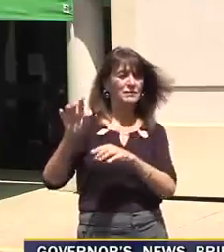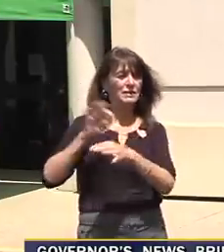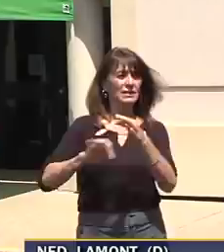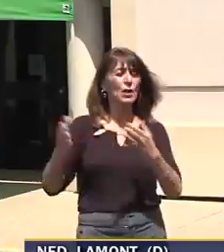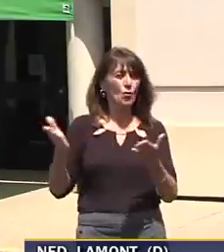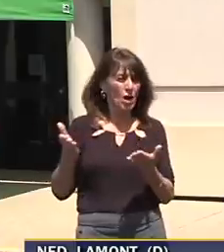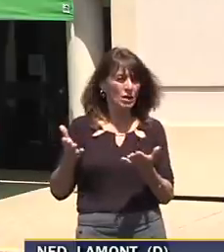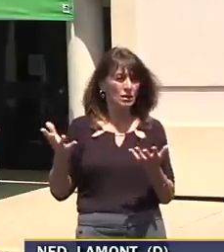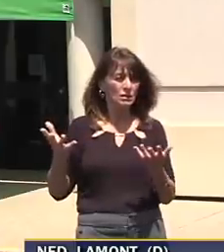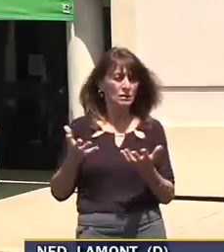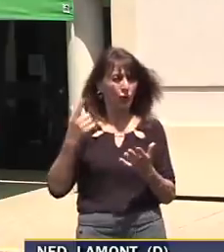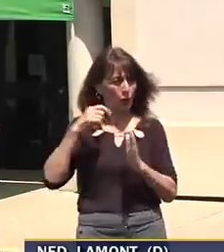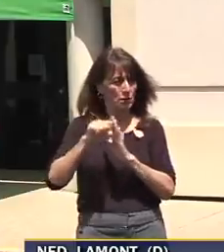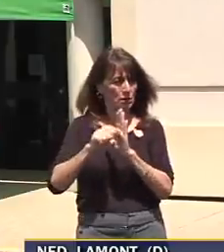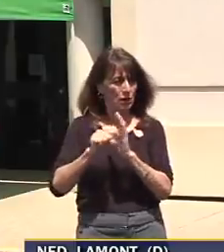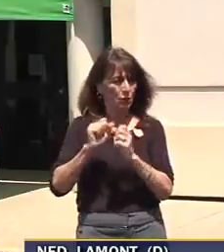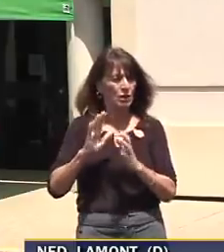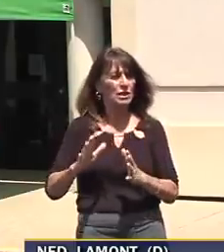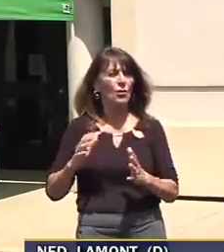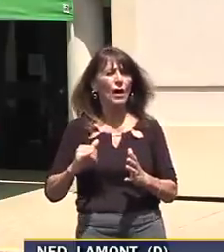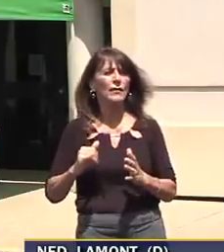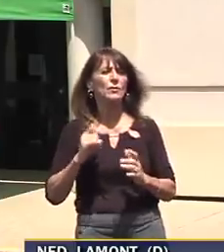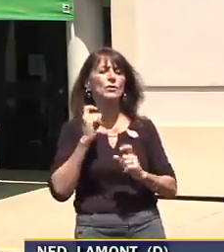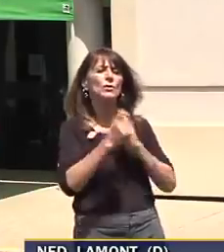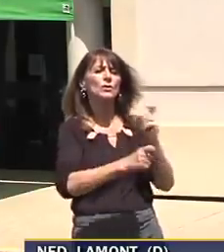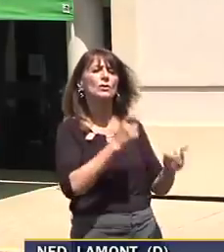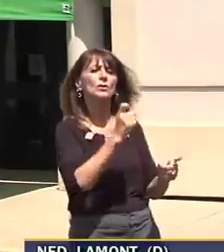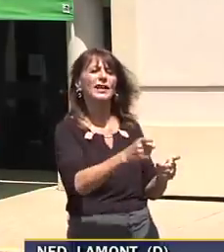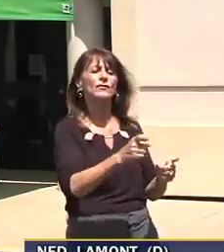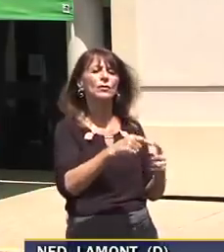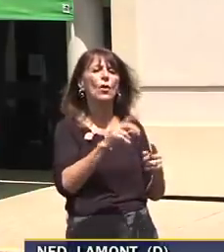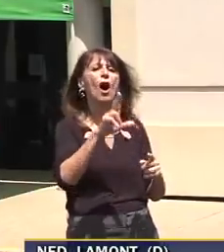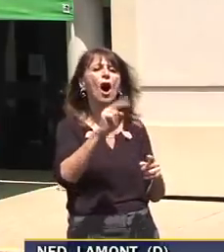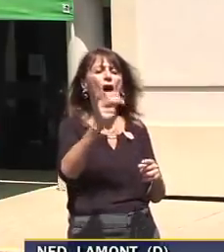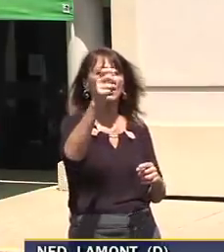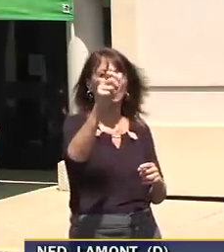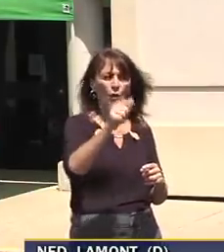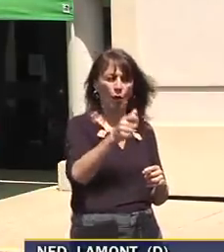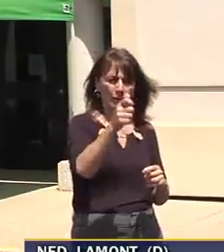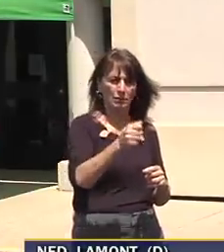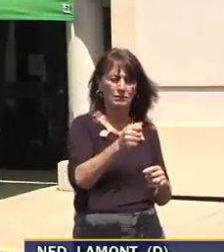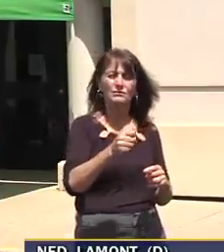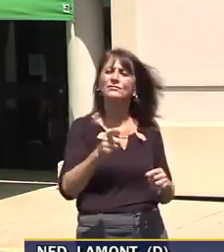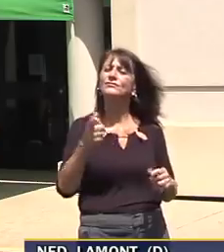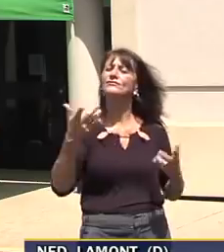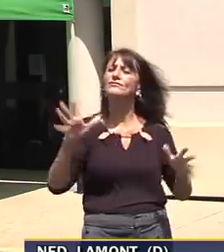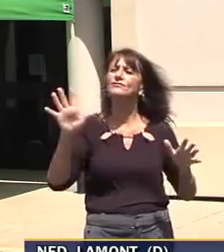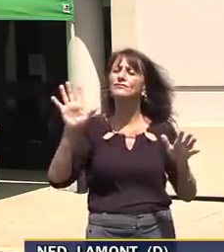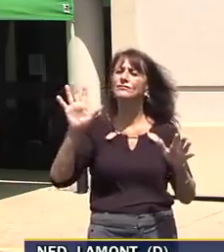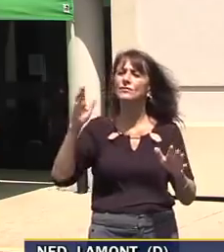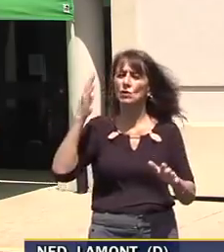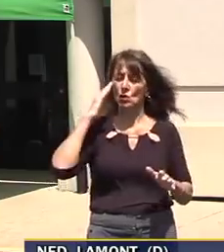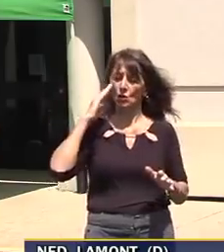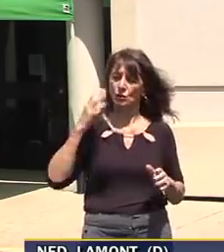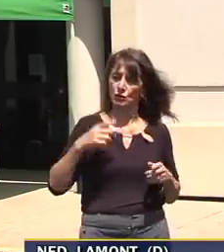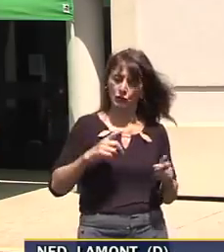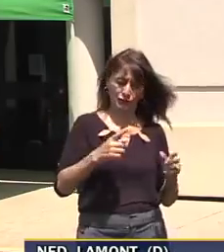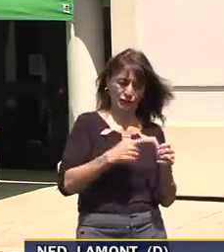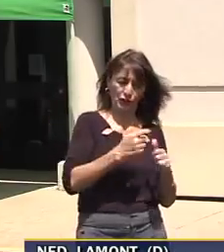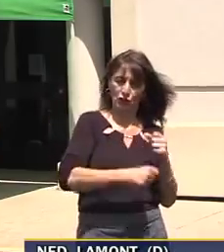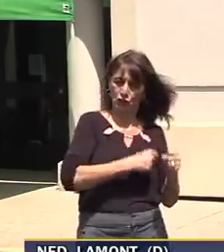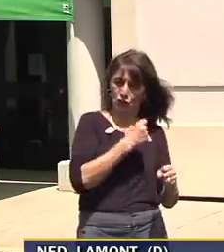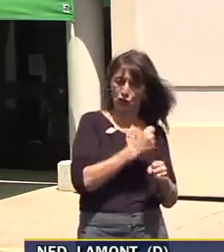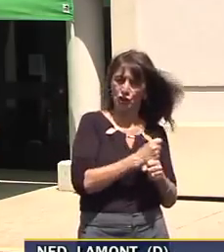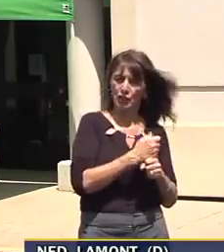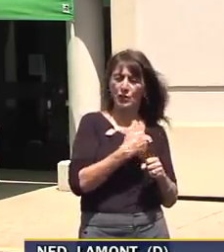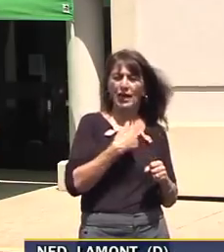them making a grant to our unemployment compensation fund. As you know, during our first year, we got a